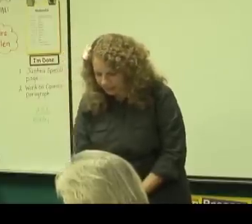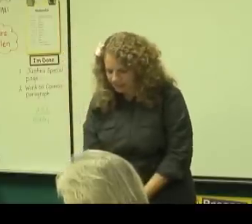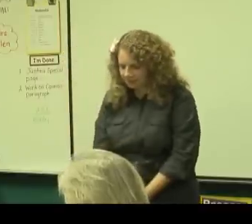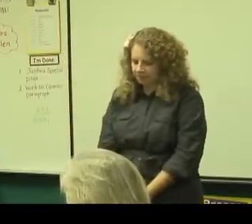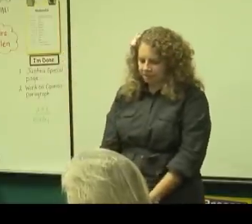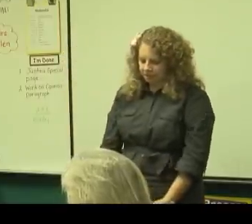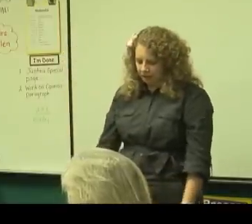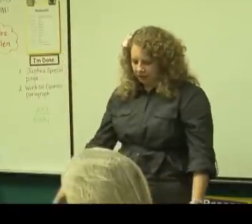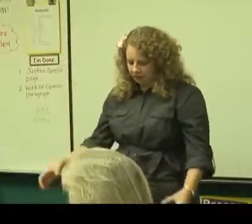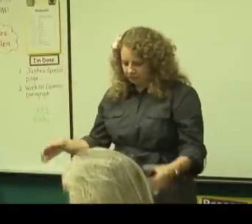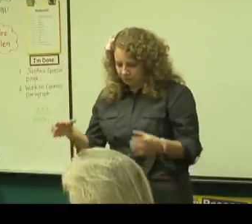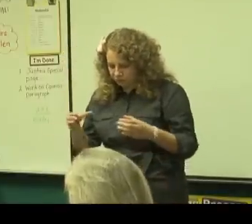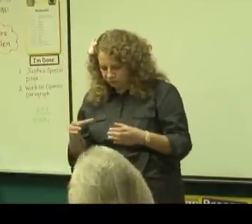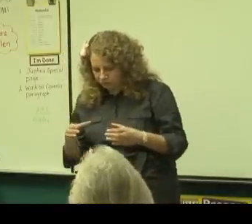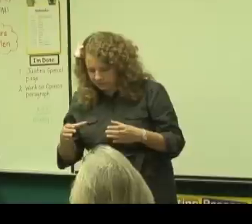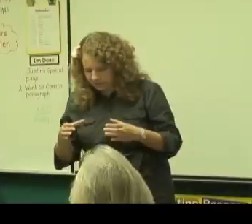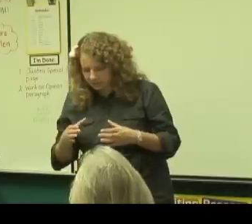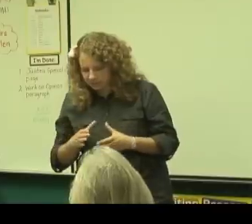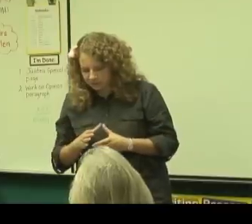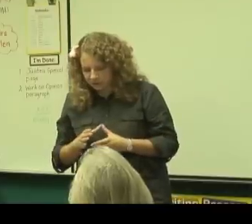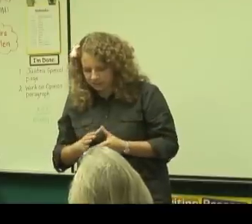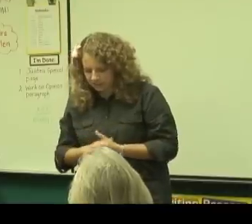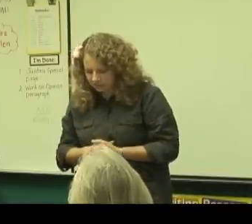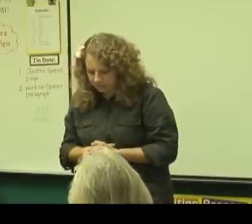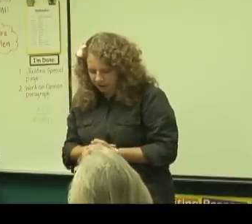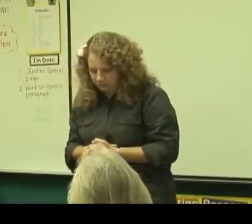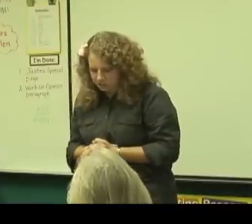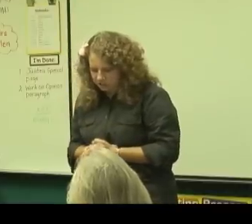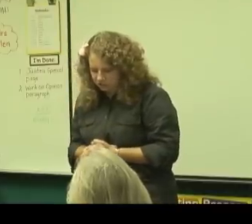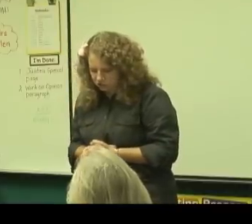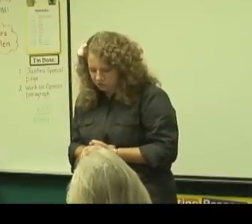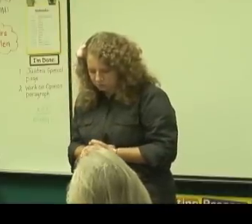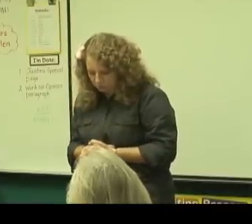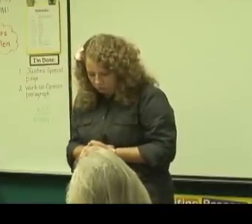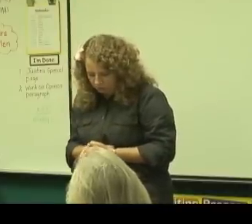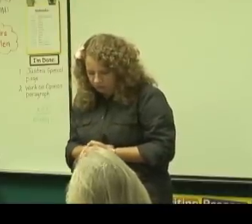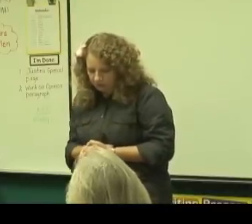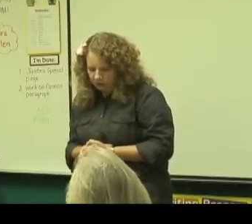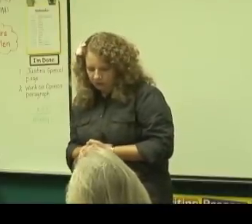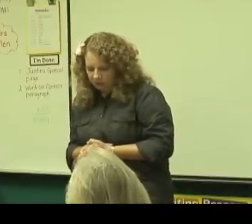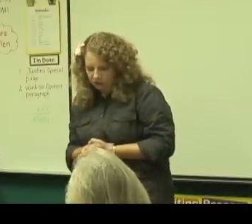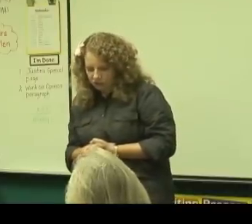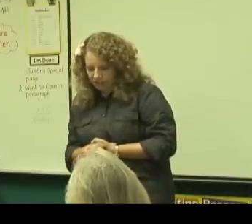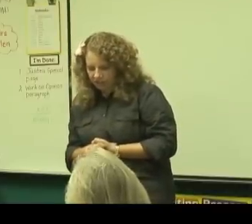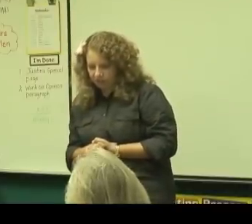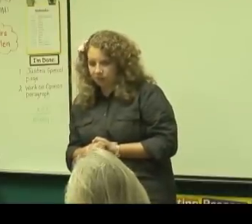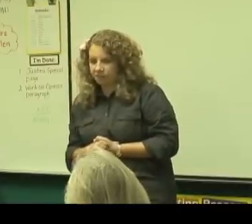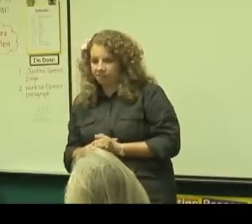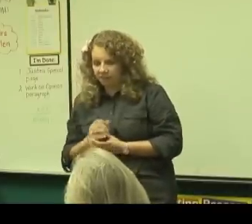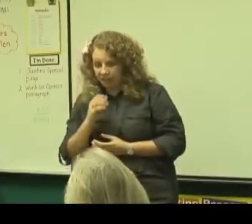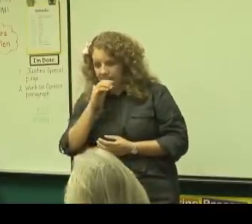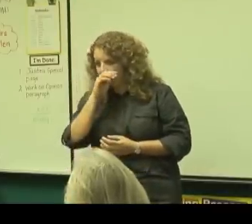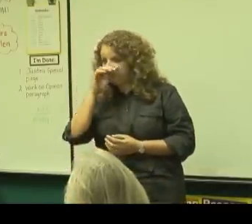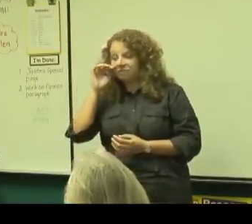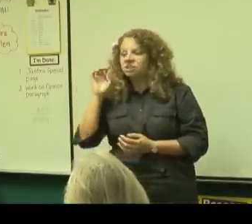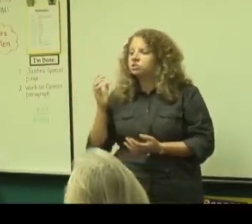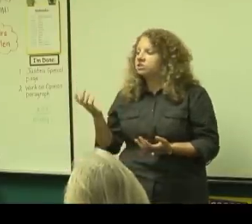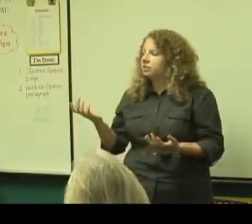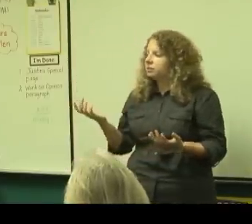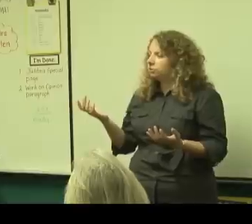Okay? With 2 C's is for container-like objects such as a bowl, a large can, or a thick cable. So say you were